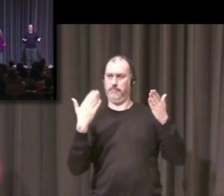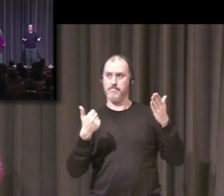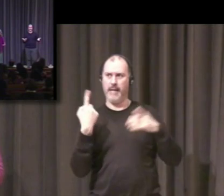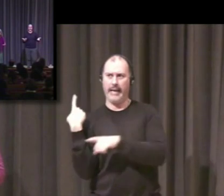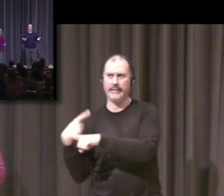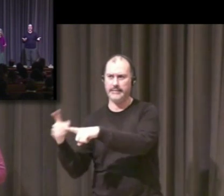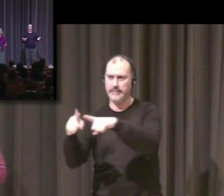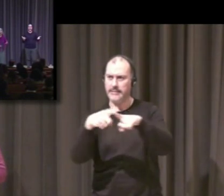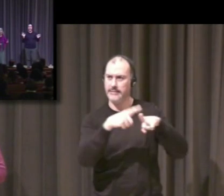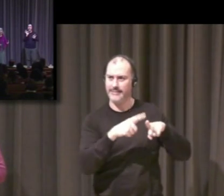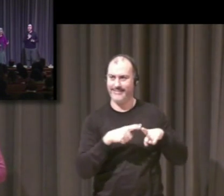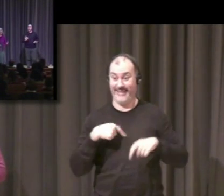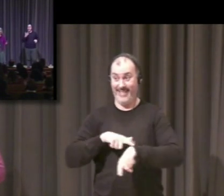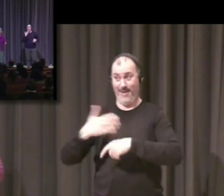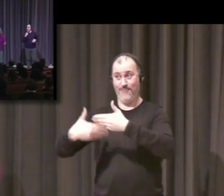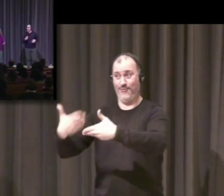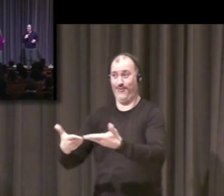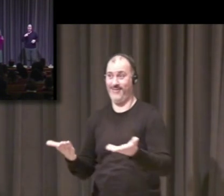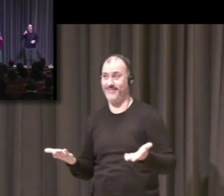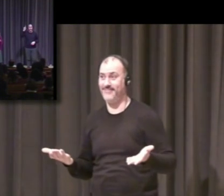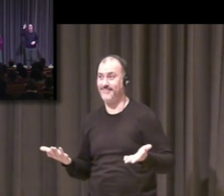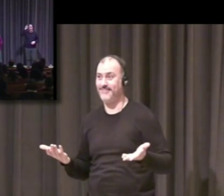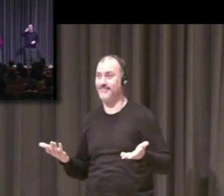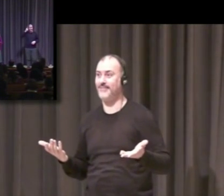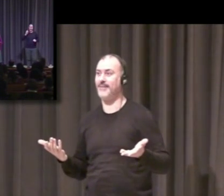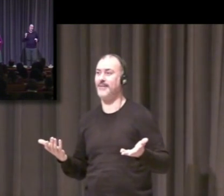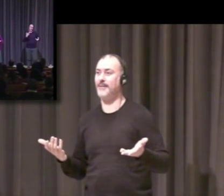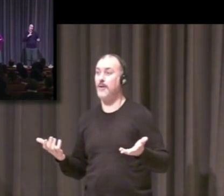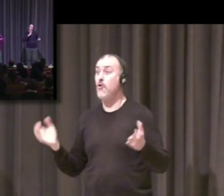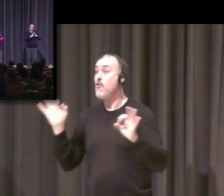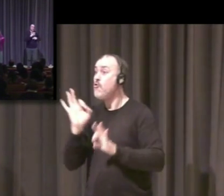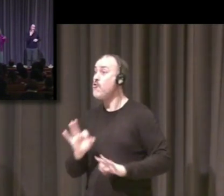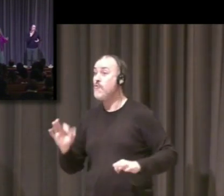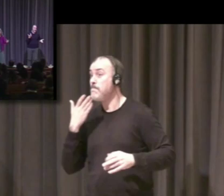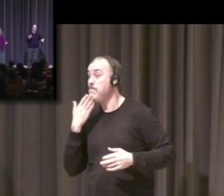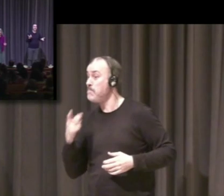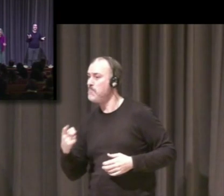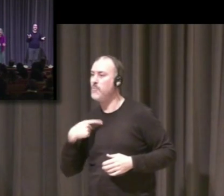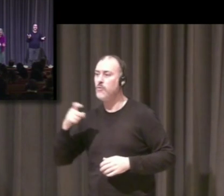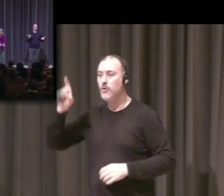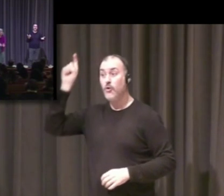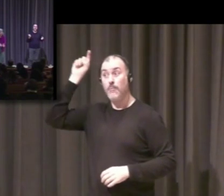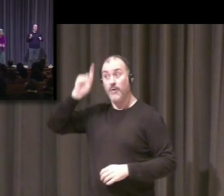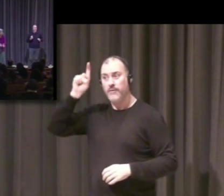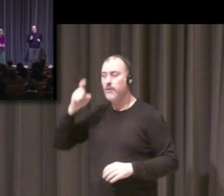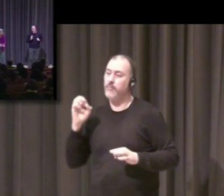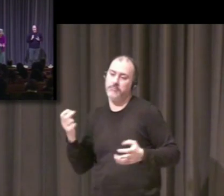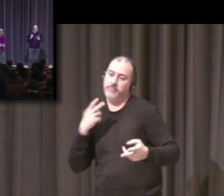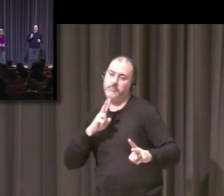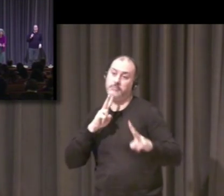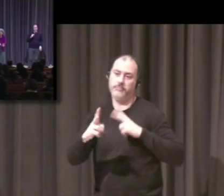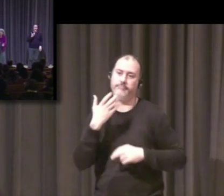teacher says, if Catalonia became its own independent